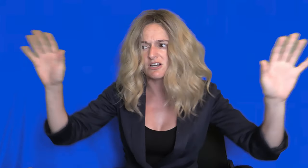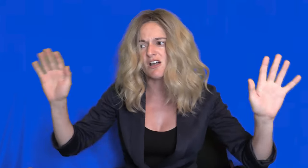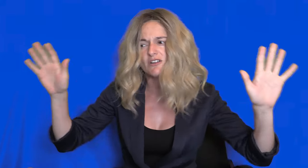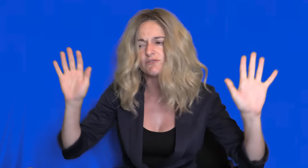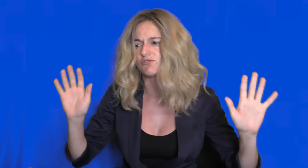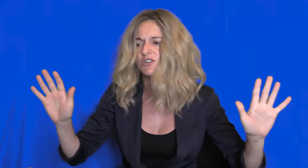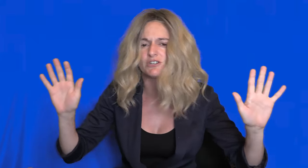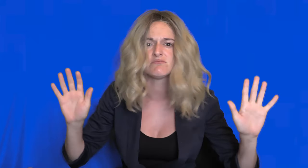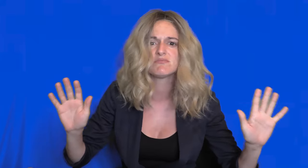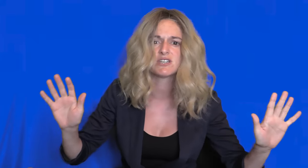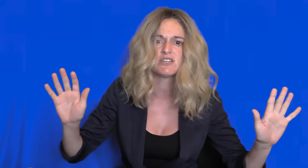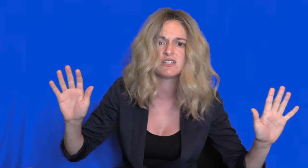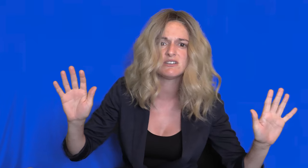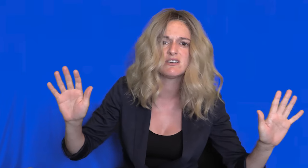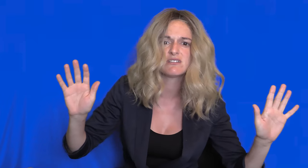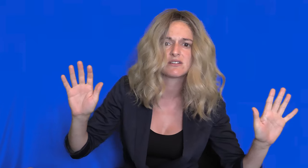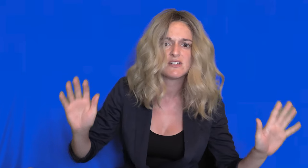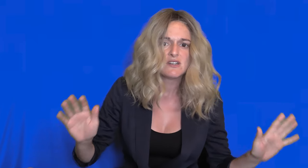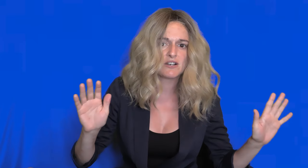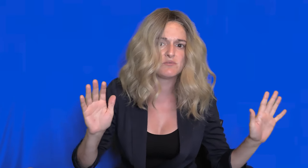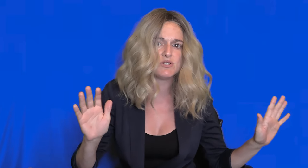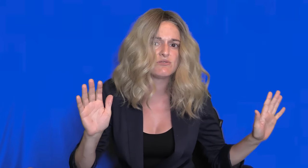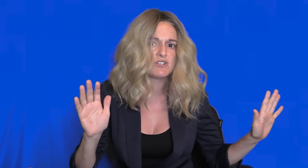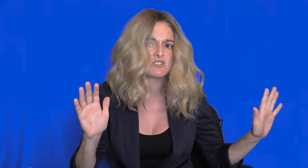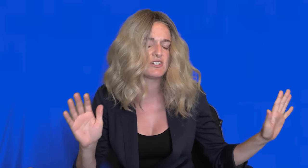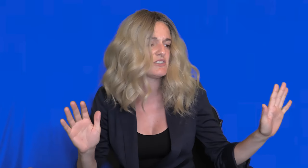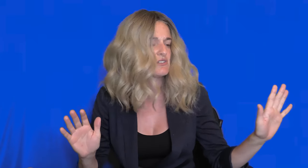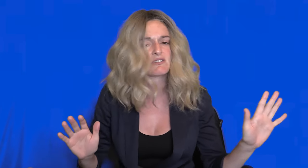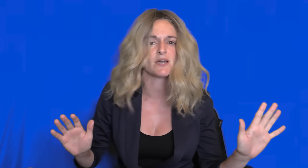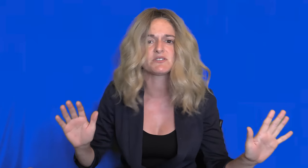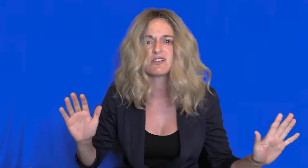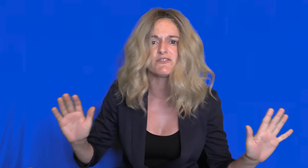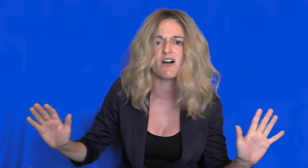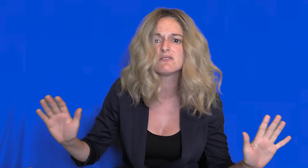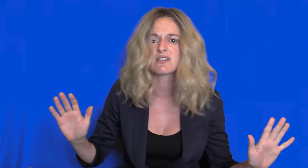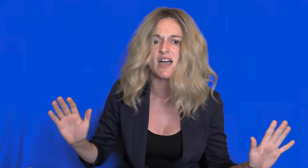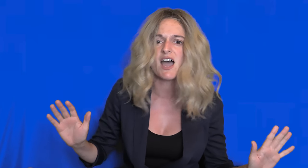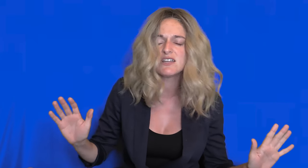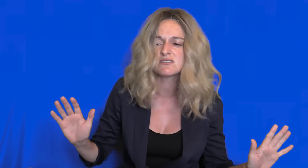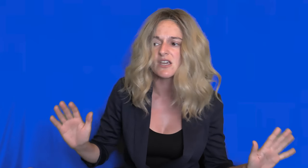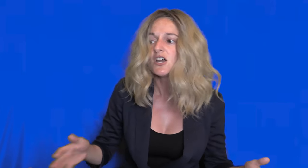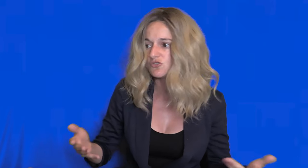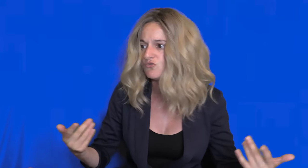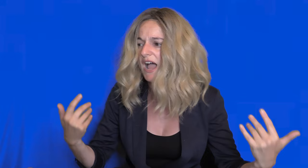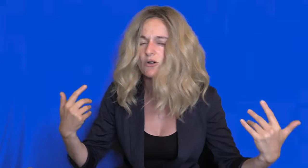country, man Our communities and capital of all kinds To our